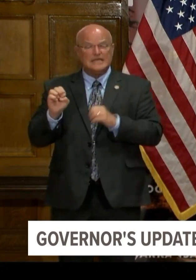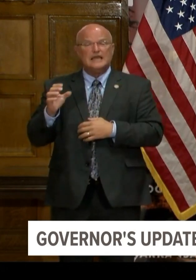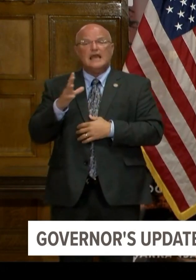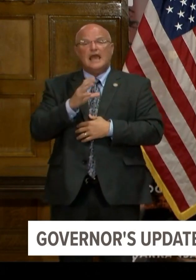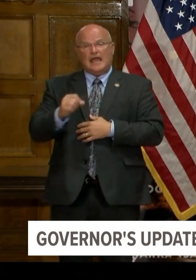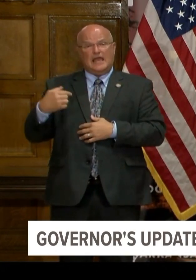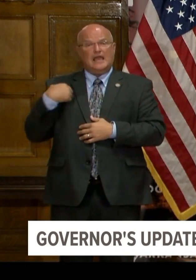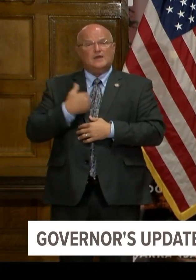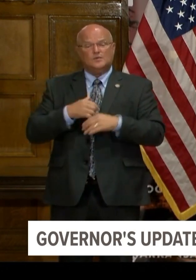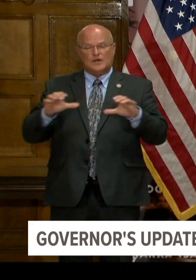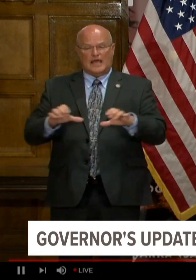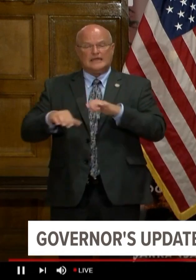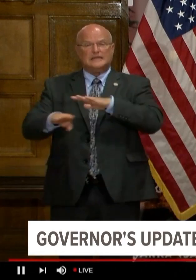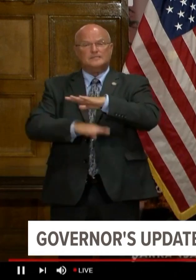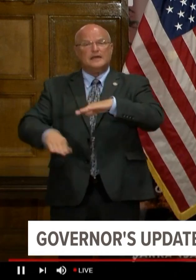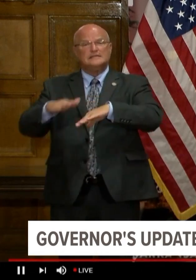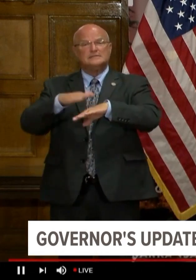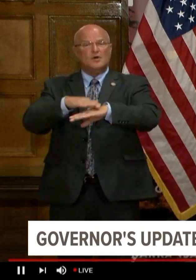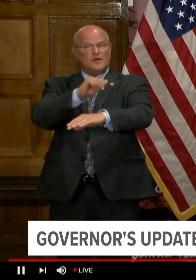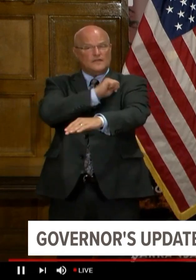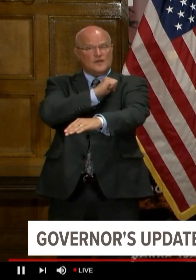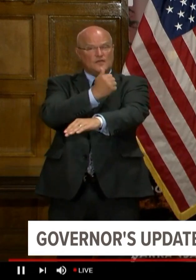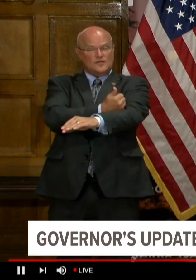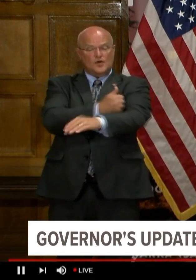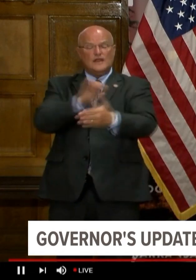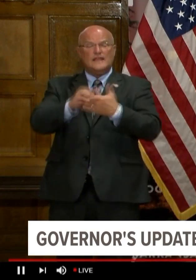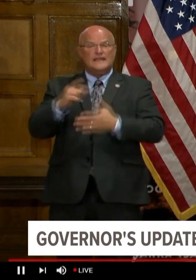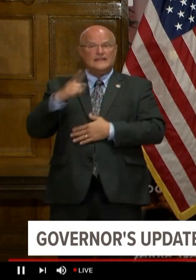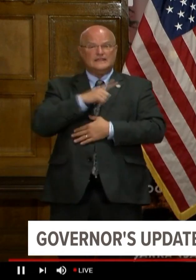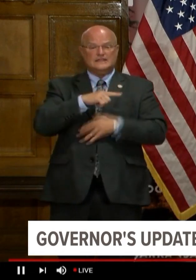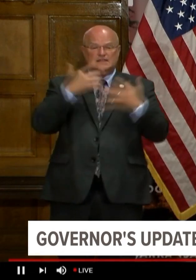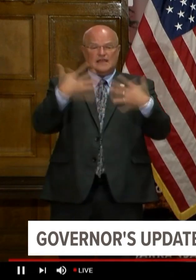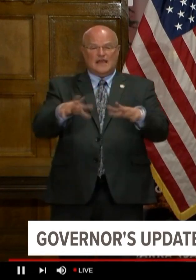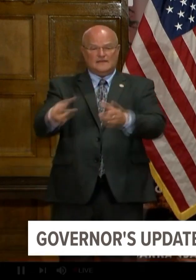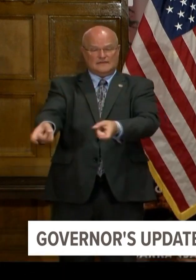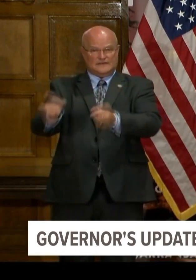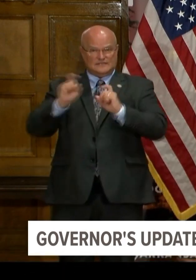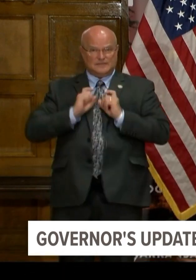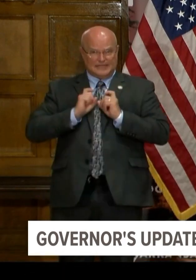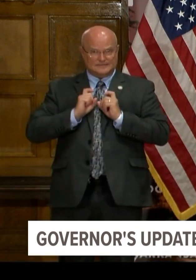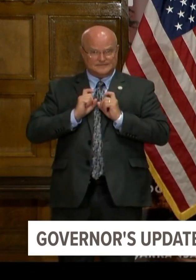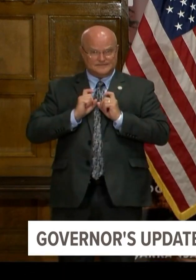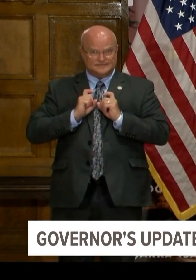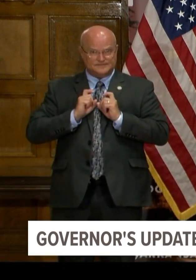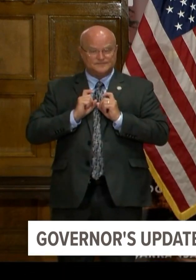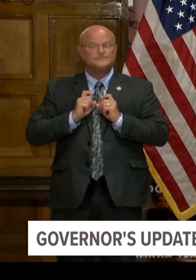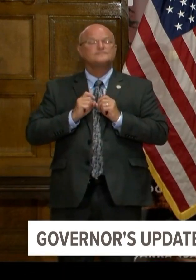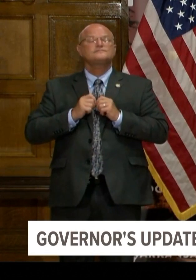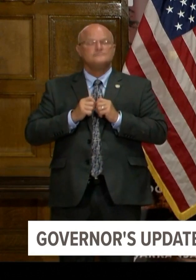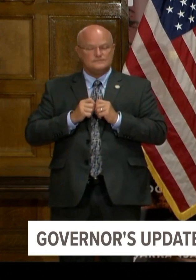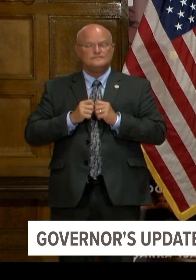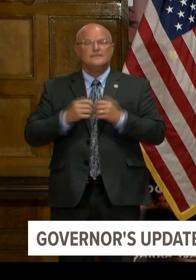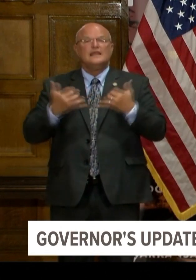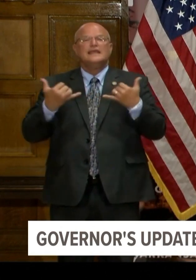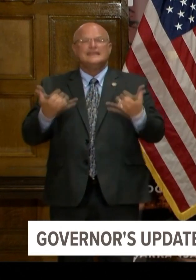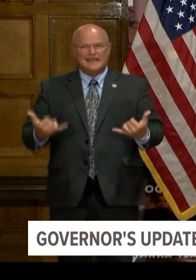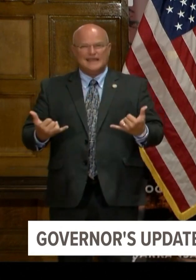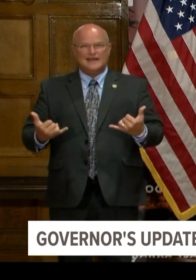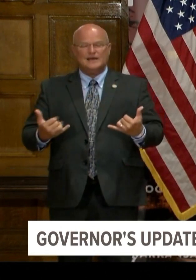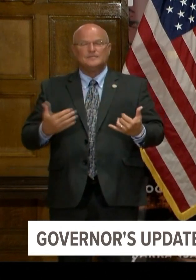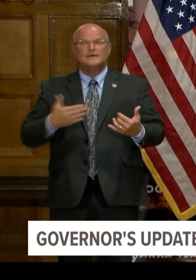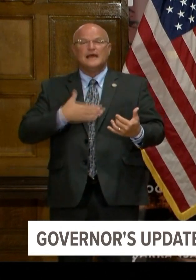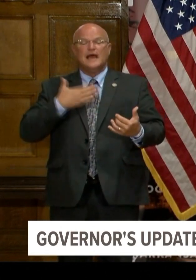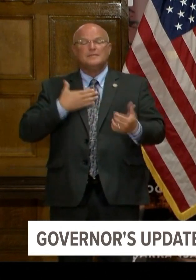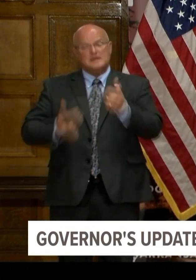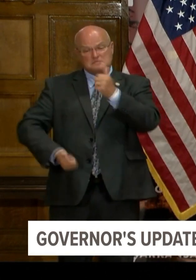and we are acting based upon the authority that the legislators have given to me. Now, I am delighted that the majority